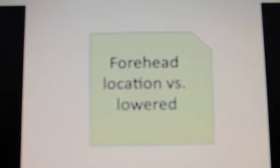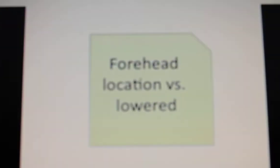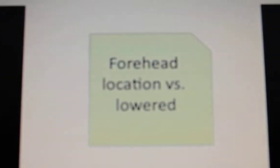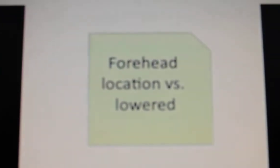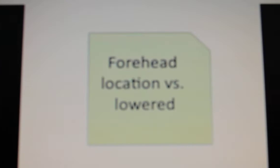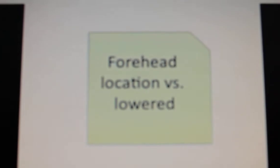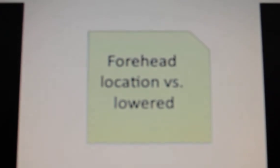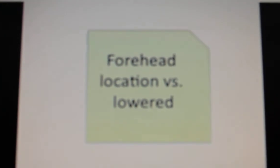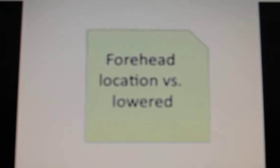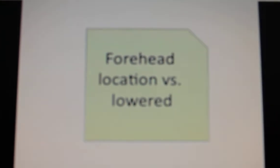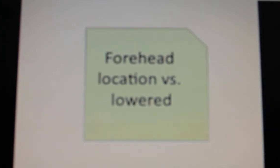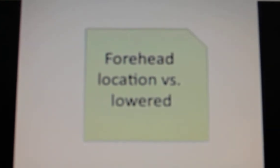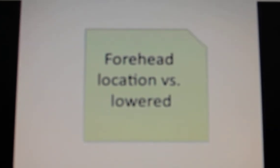general ASL signs.